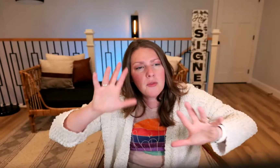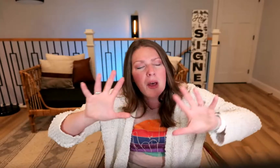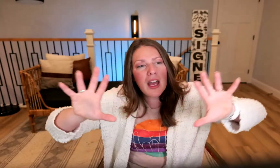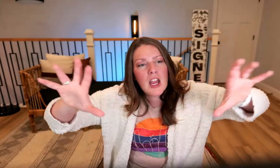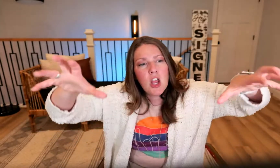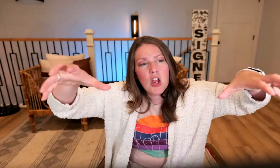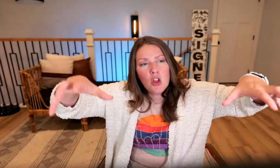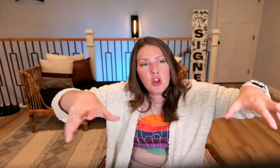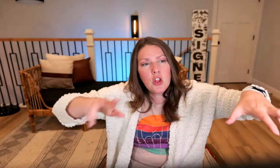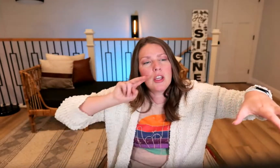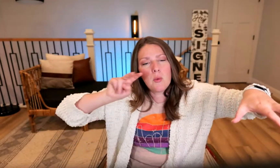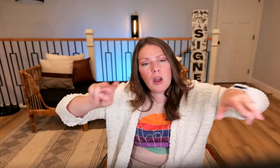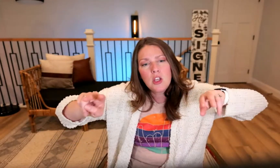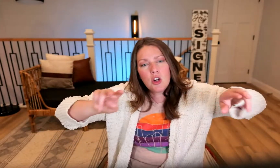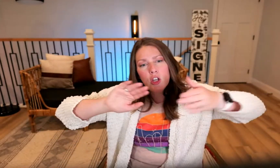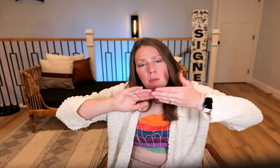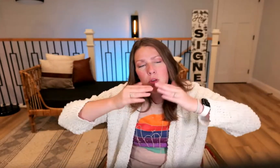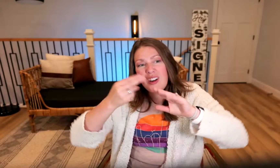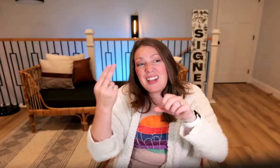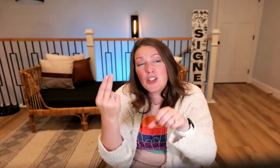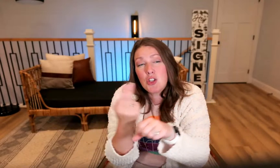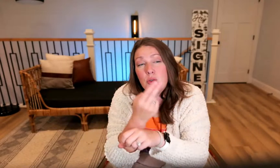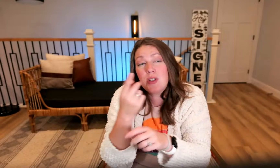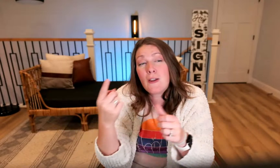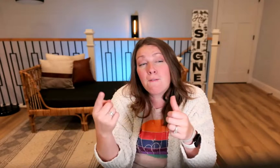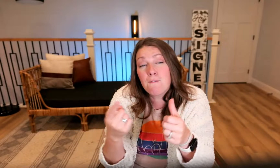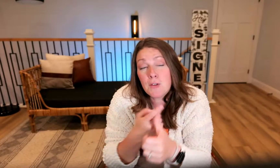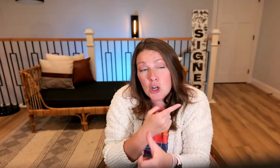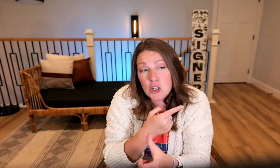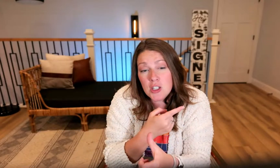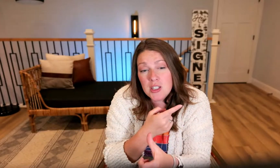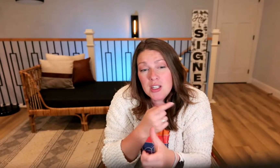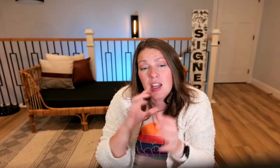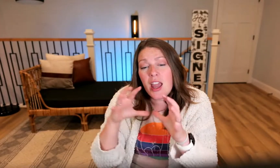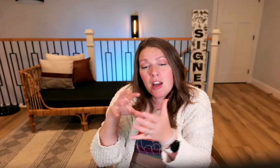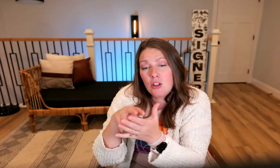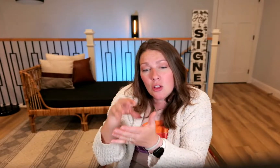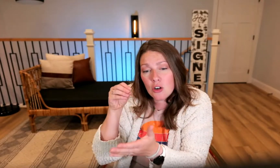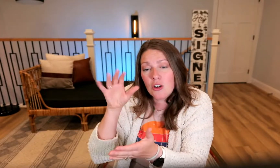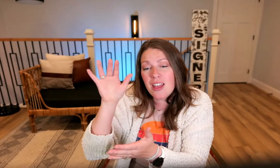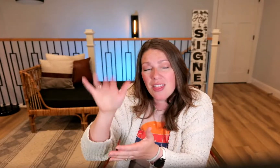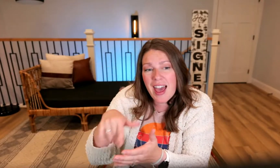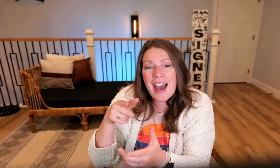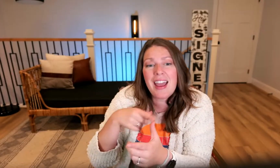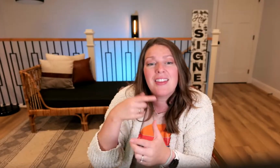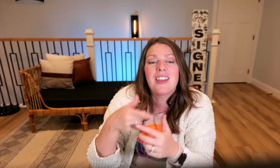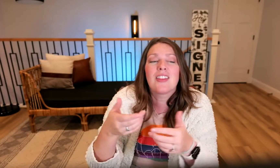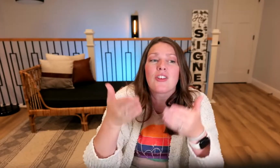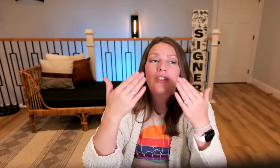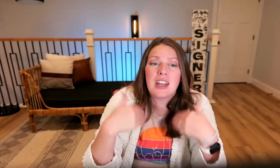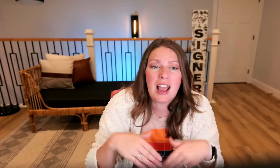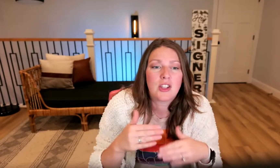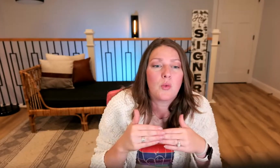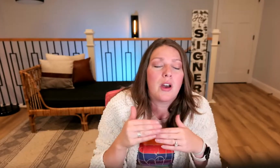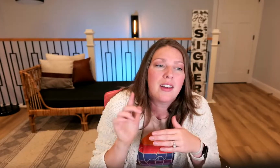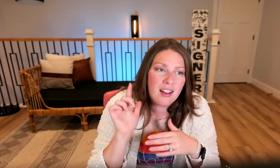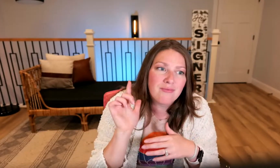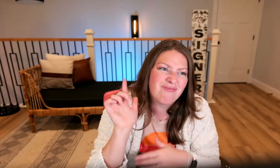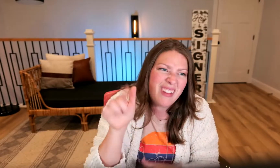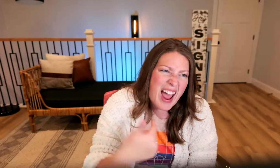but look at what your community is using first and learn that, and then learn the next one